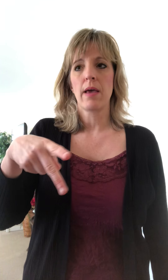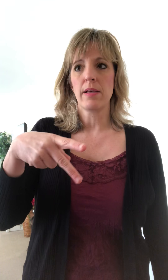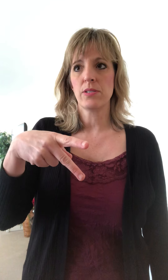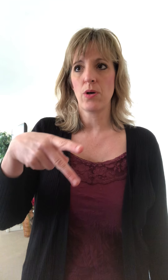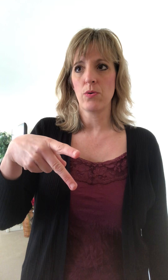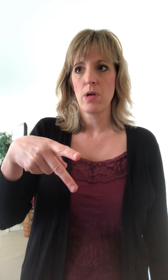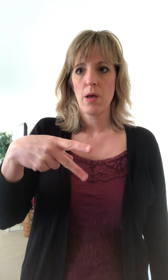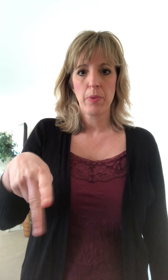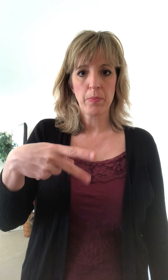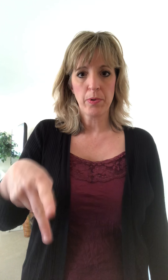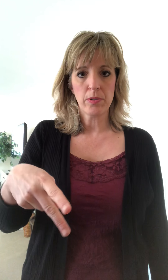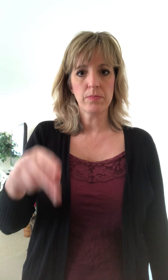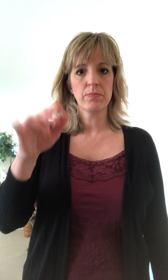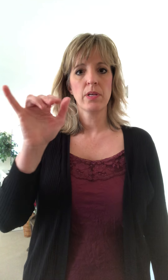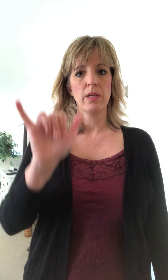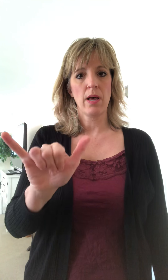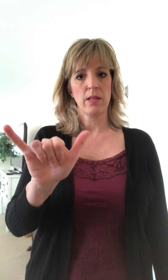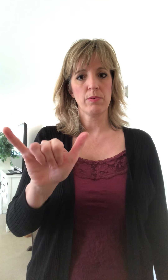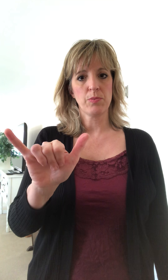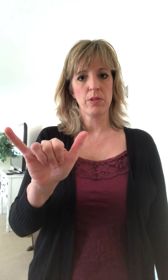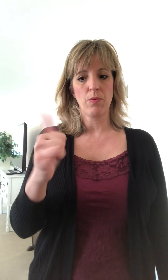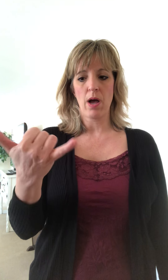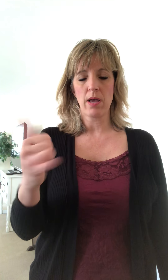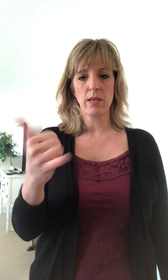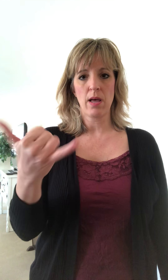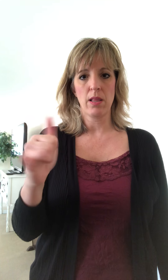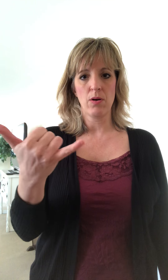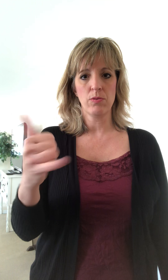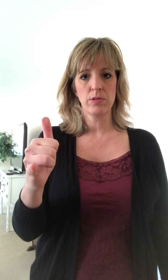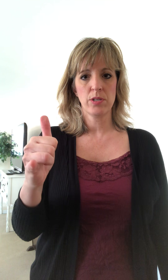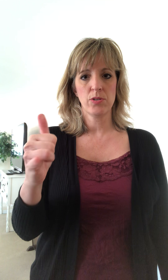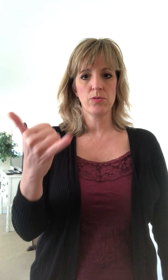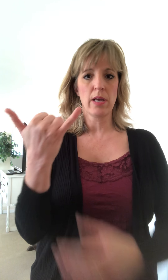Okay, so purple, yellow is with a Y, yellow. You like